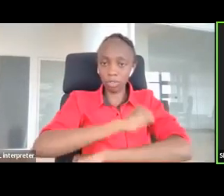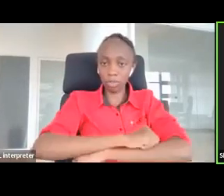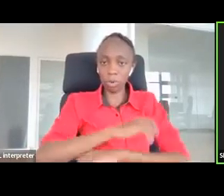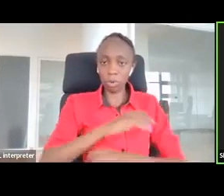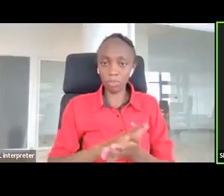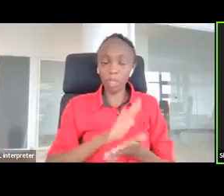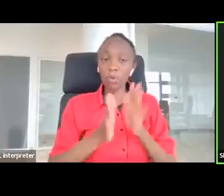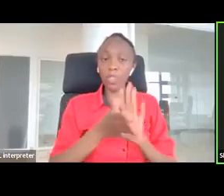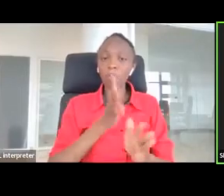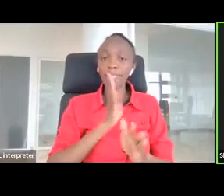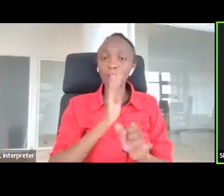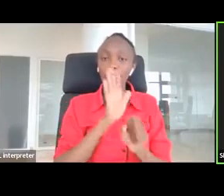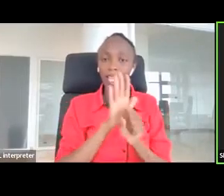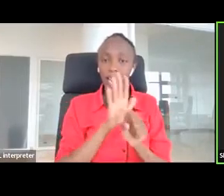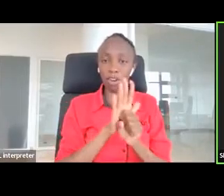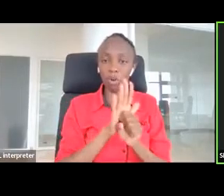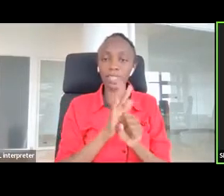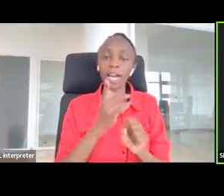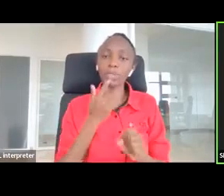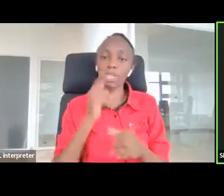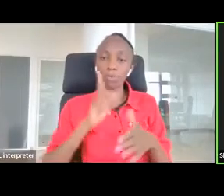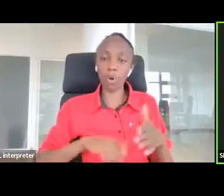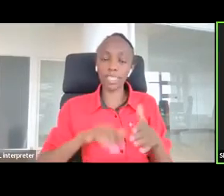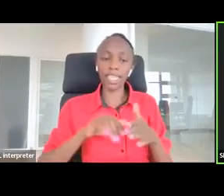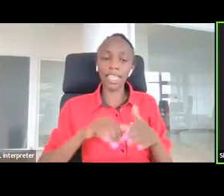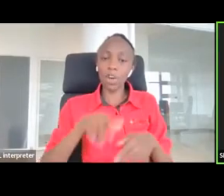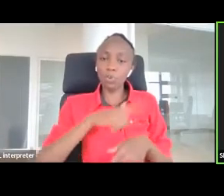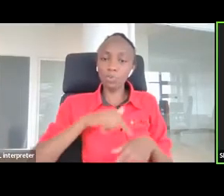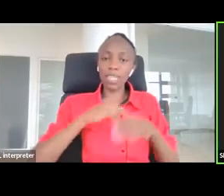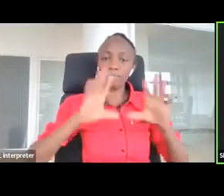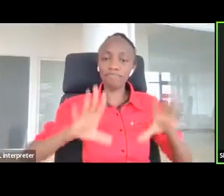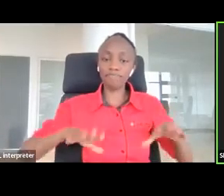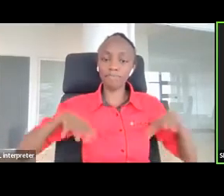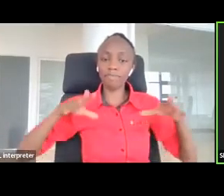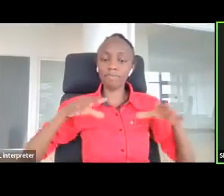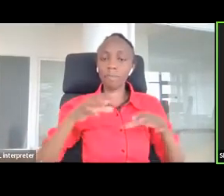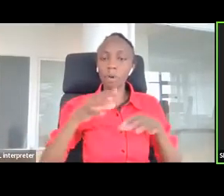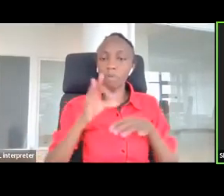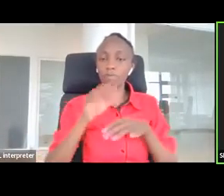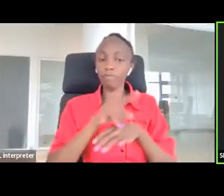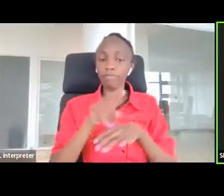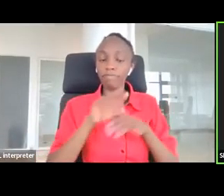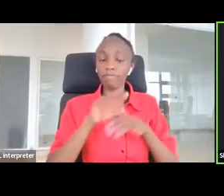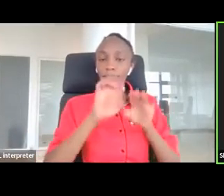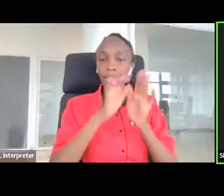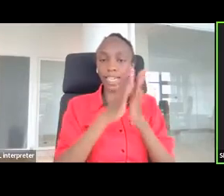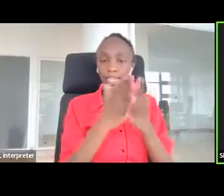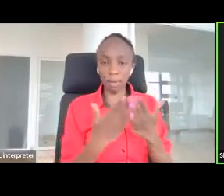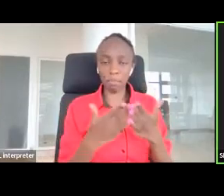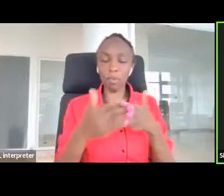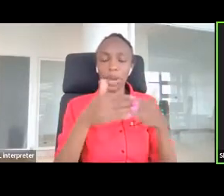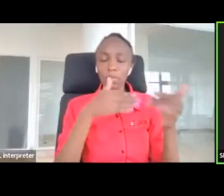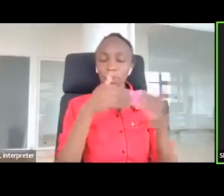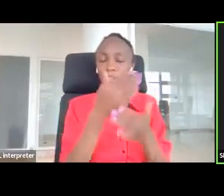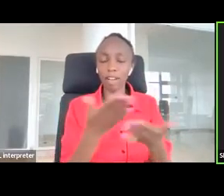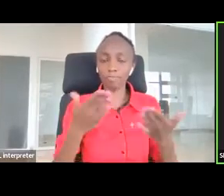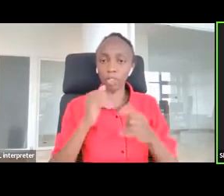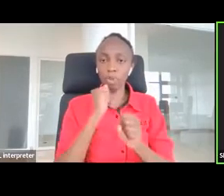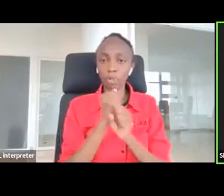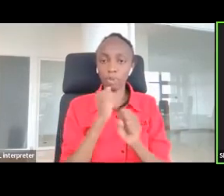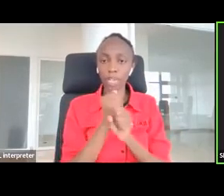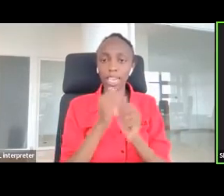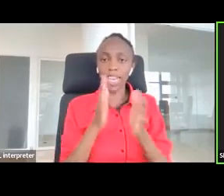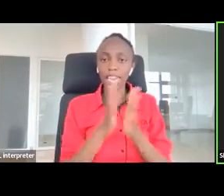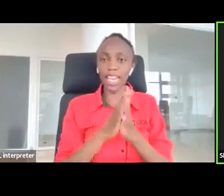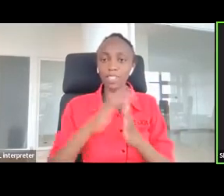that eKitabu, we are so proud of you. We are so proud of what you're doing. And to my big brother,